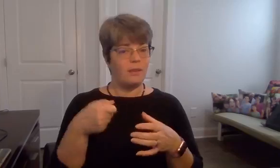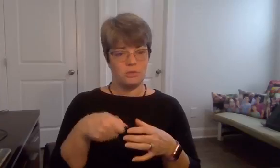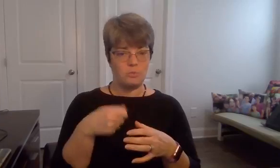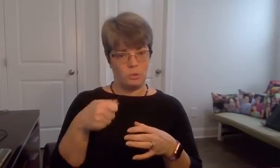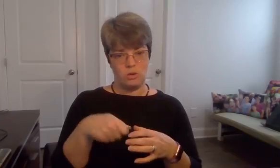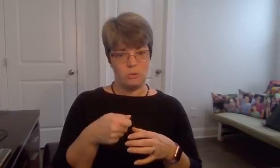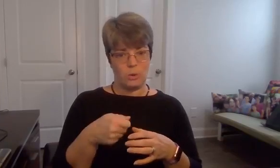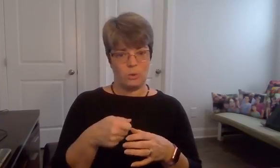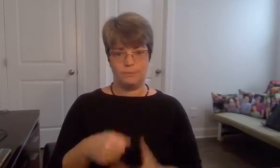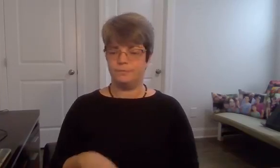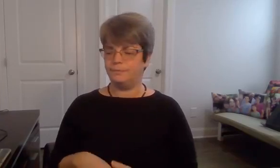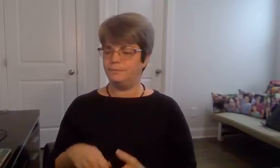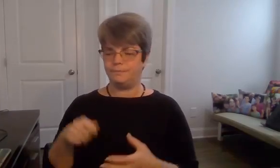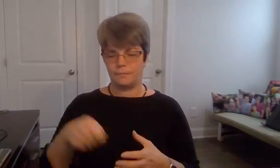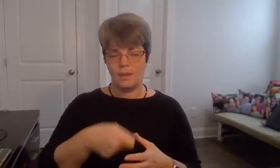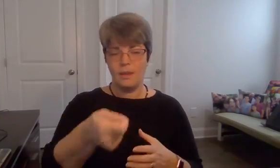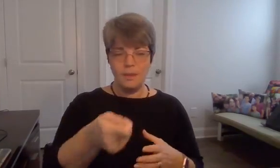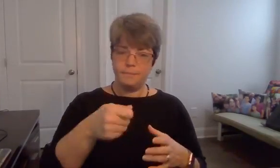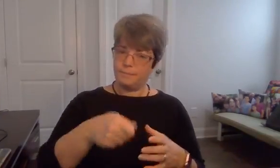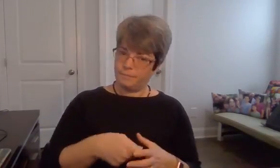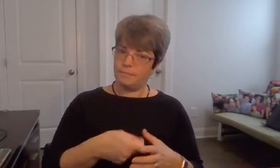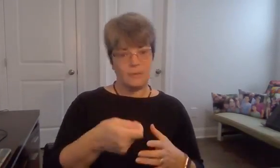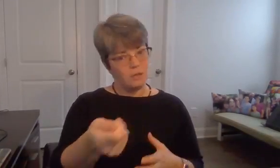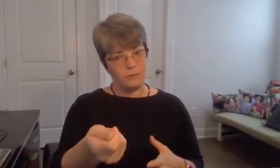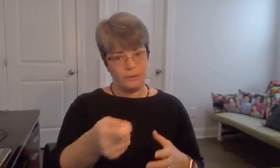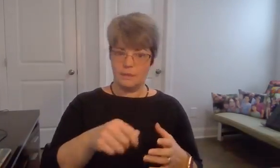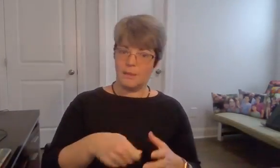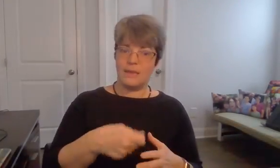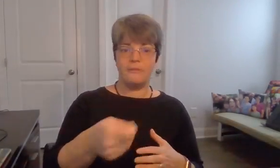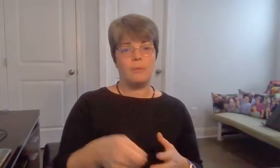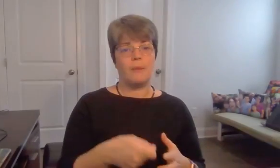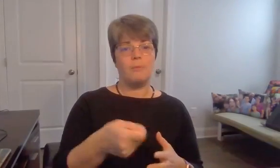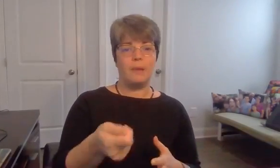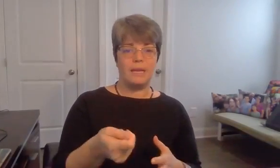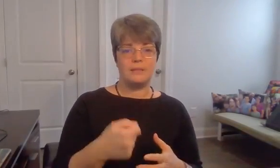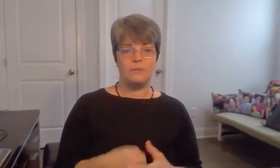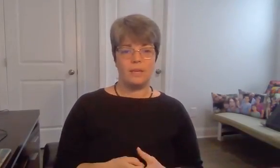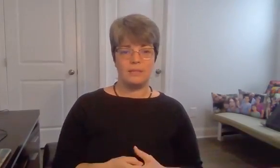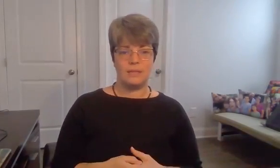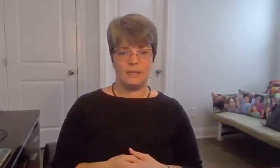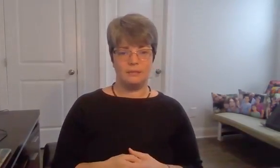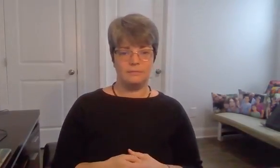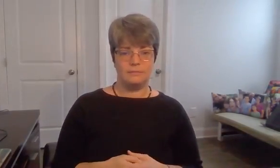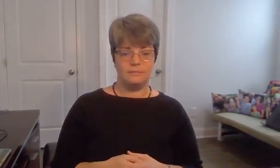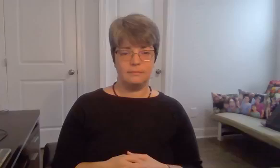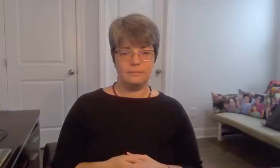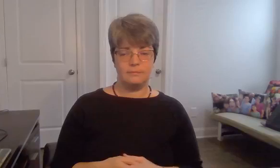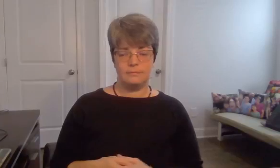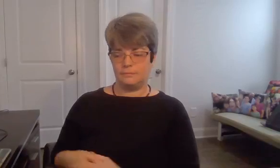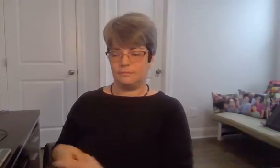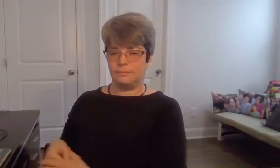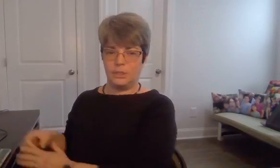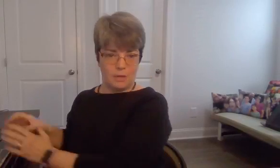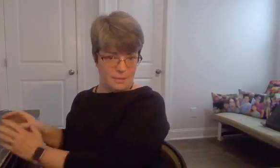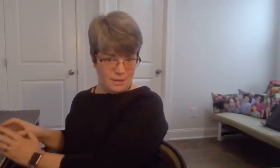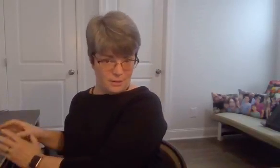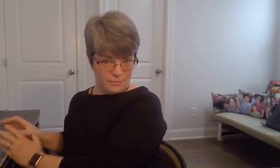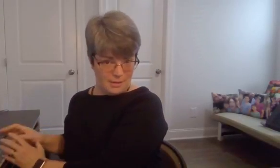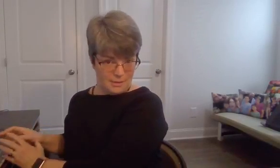your spoon in your bowl, and you're feeding them, I'd give them a couple bites and wait a second. Put probably down over here